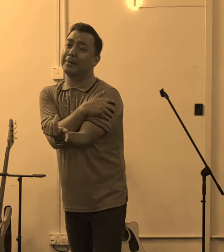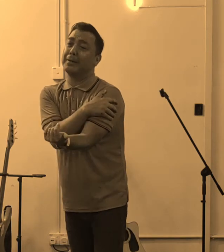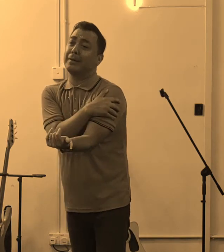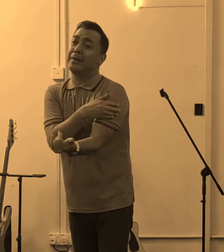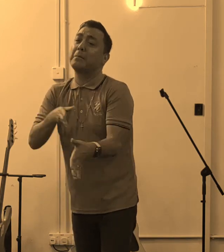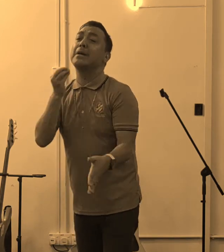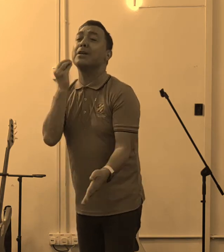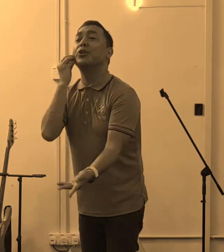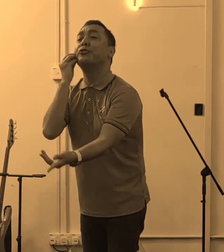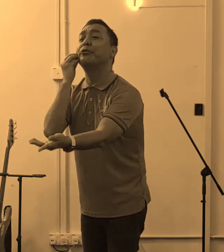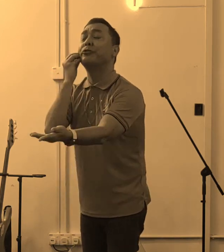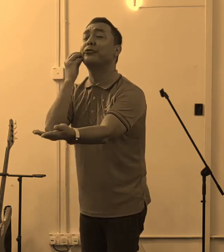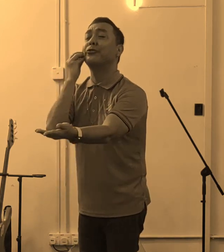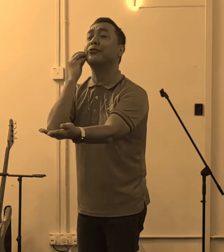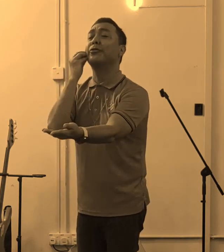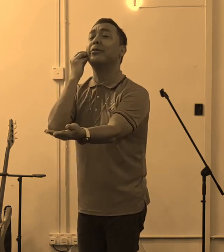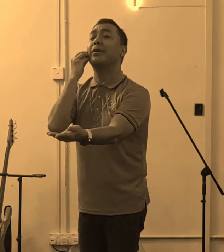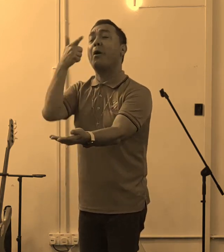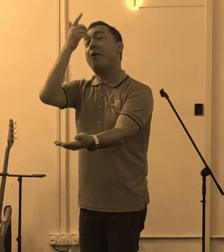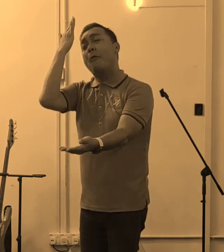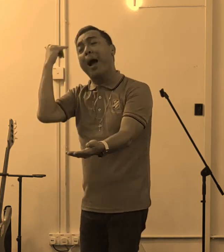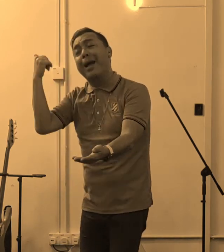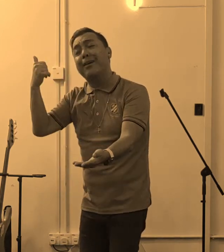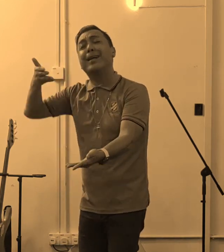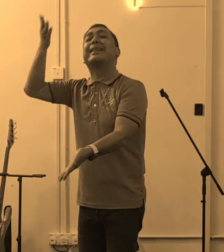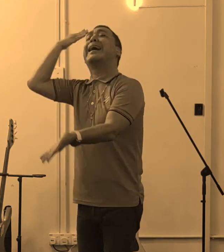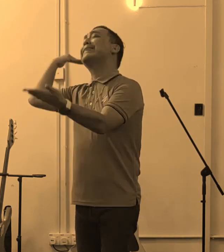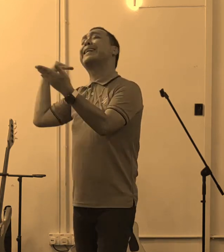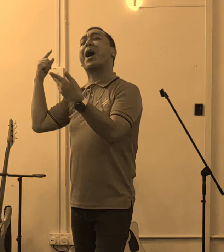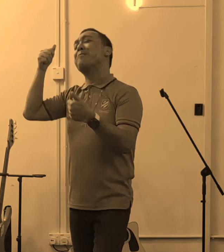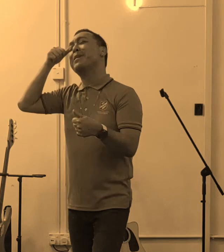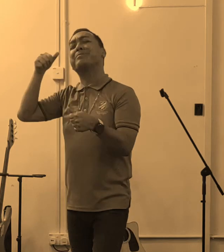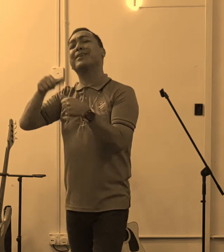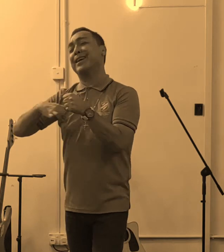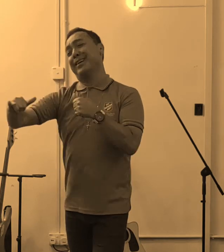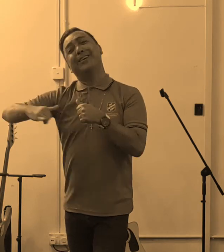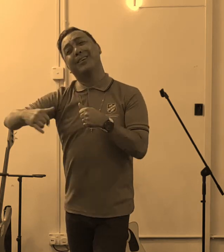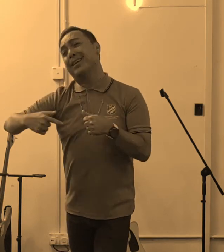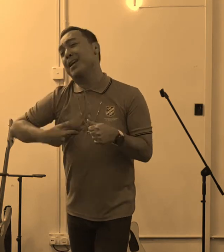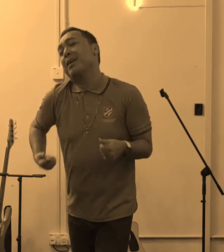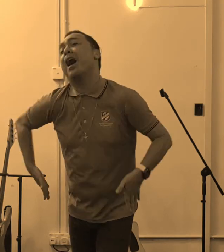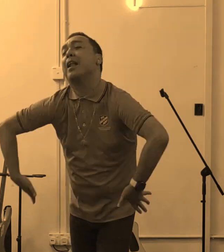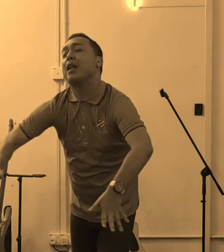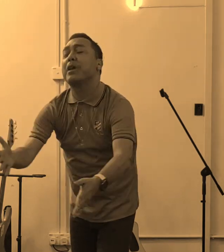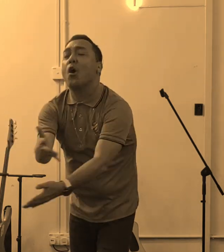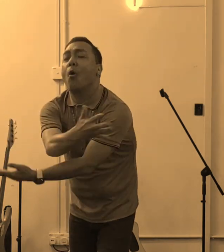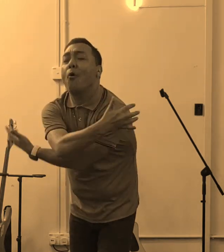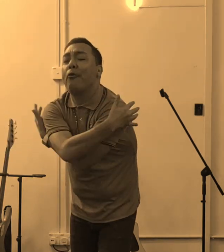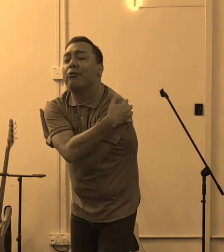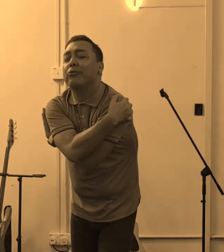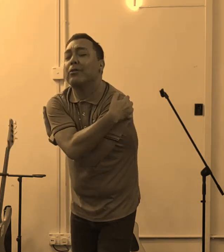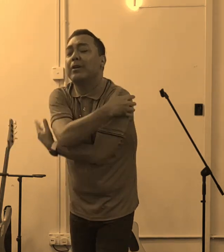Let me kiss you, just for old time's sake. Let me hold